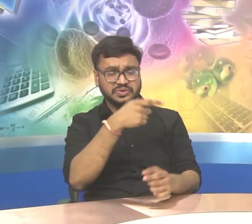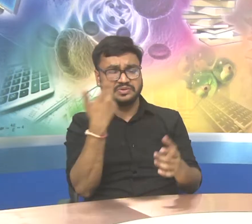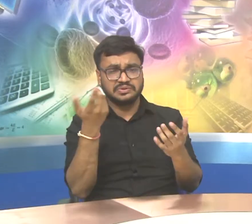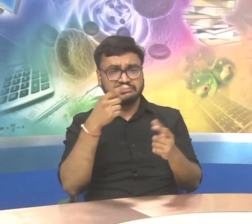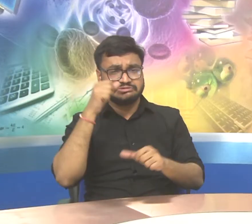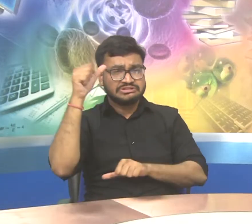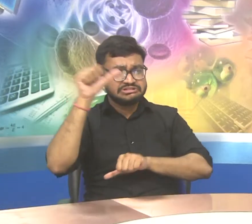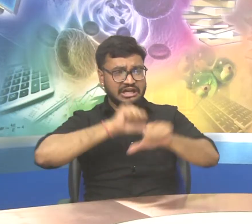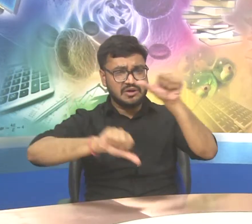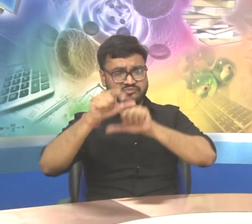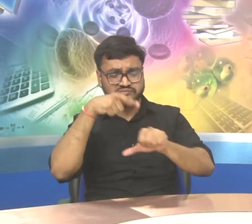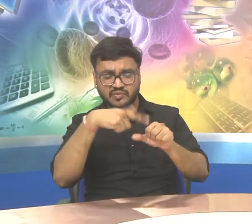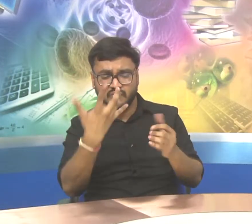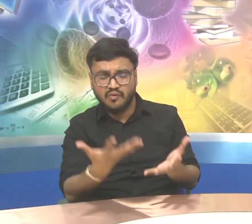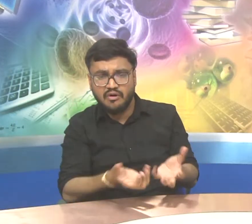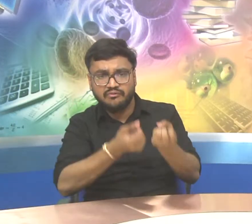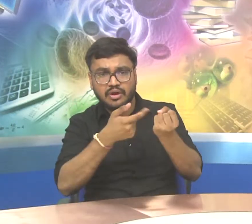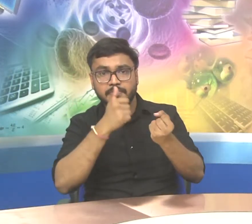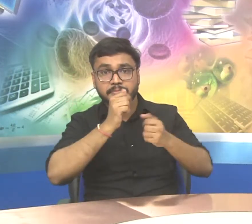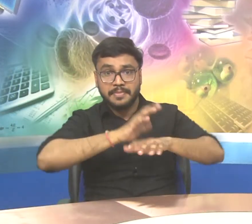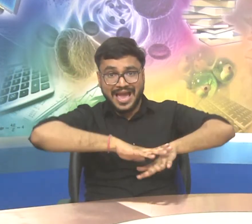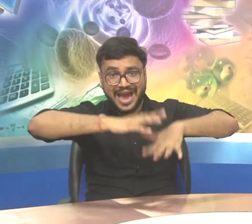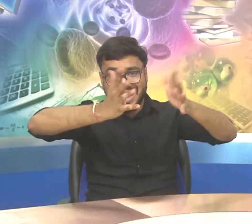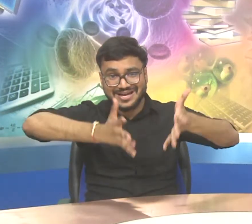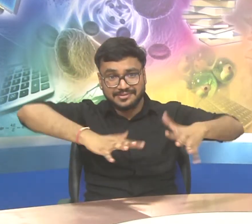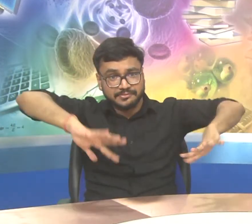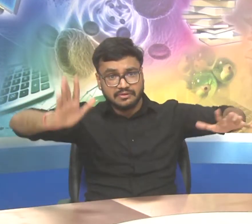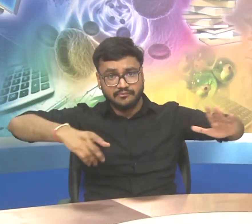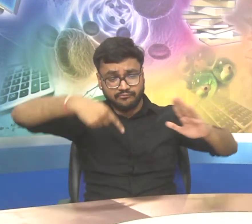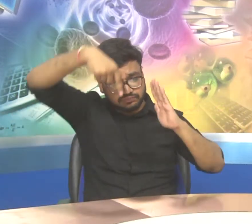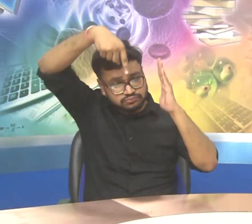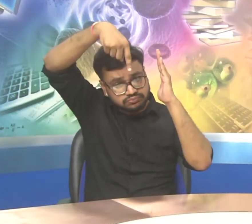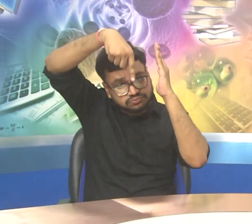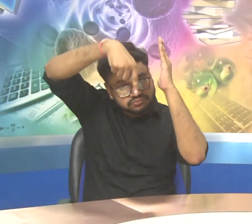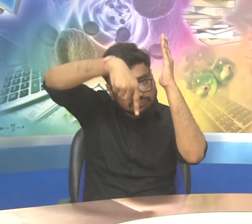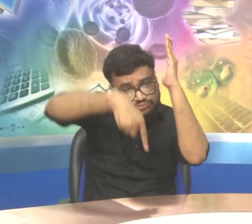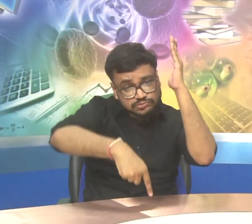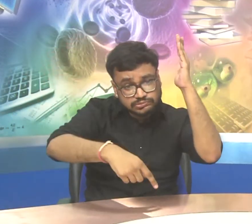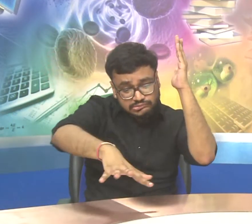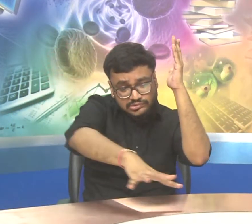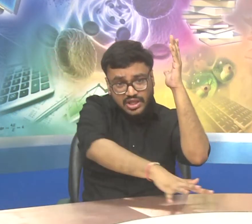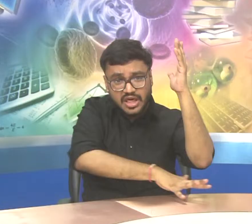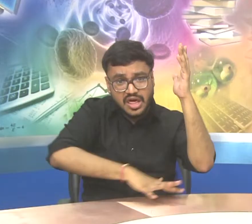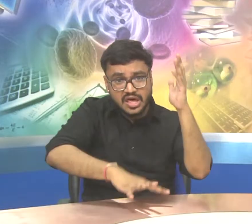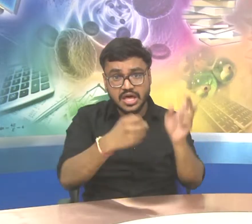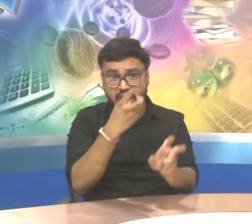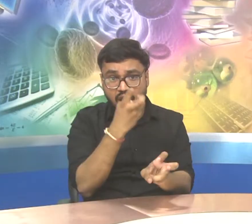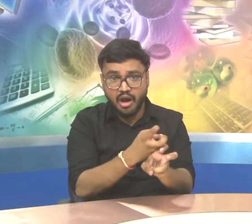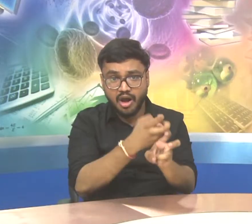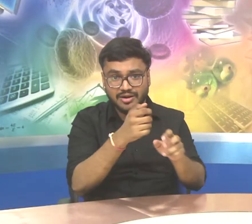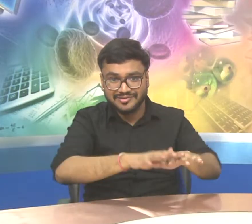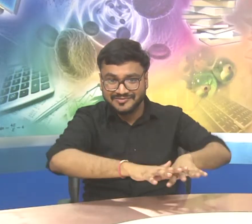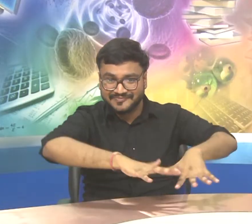Another idea they suggest that life may have started deep in the